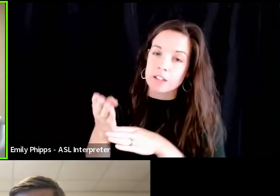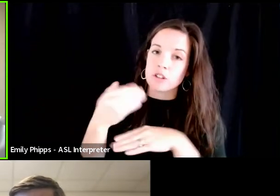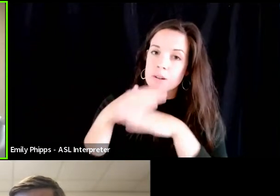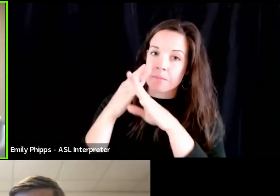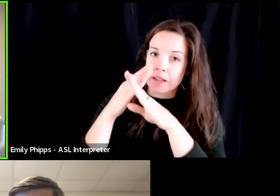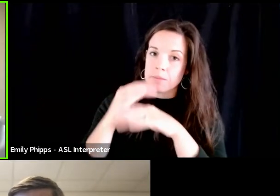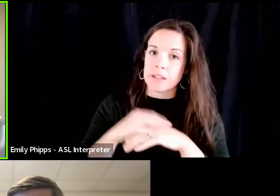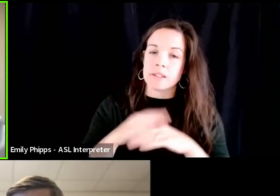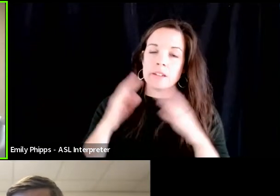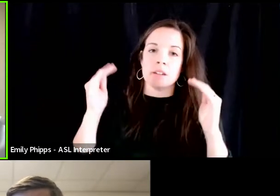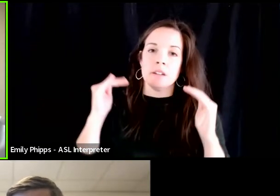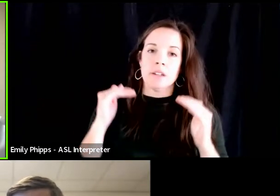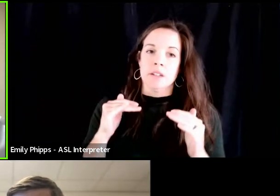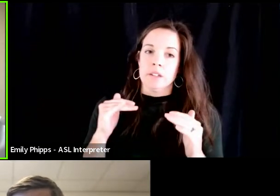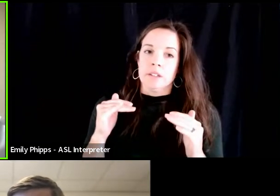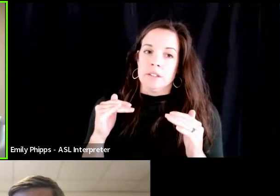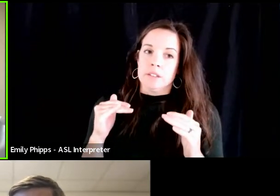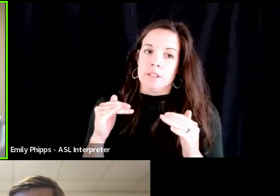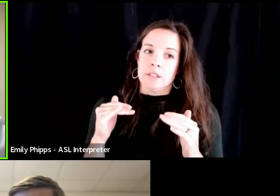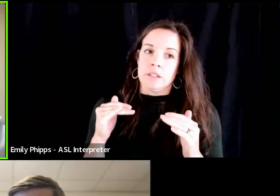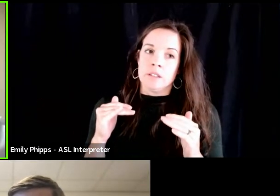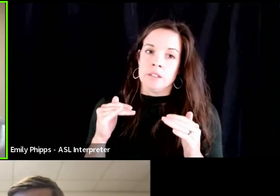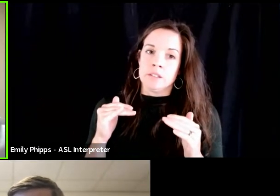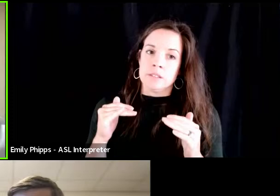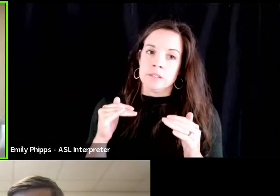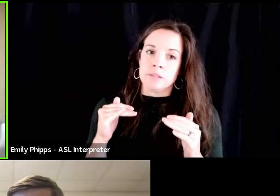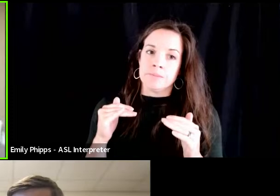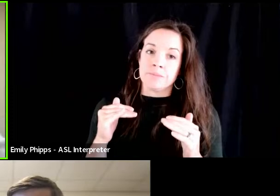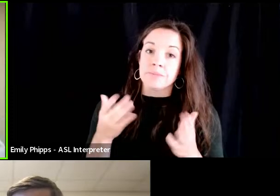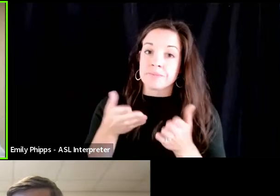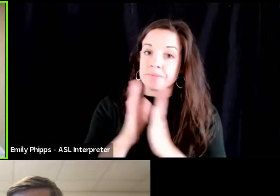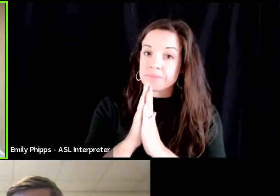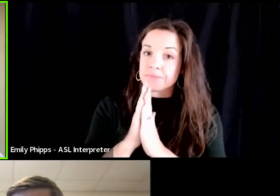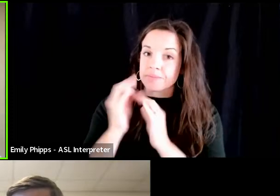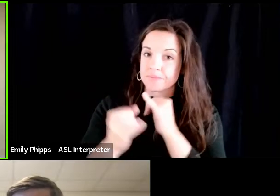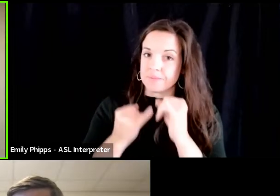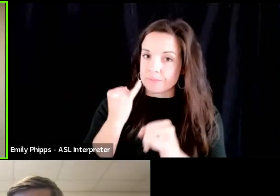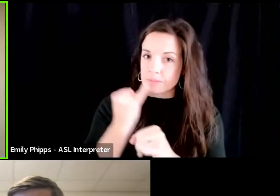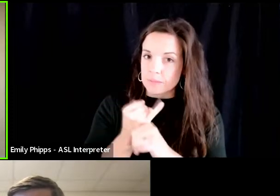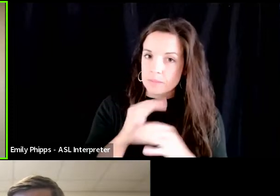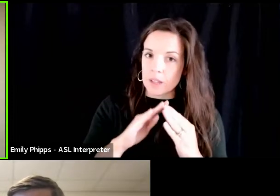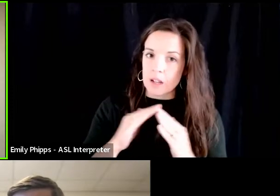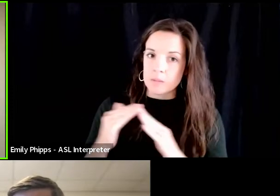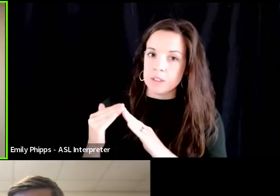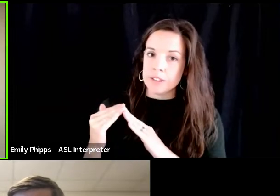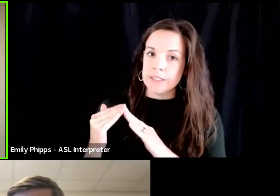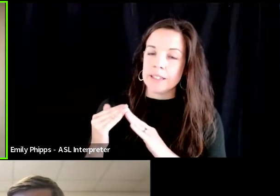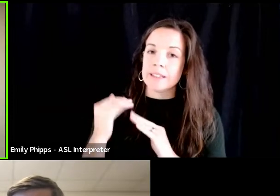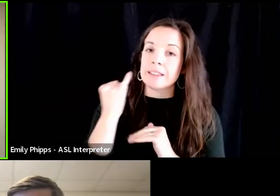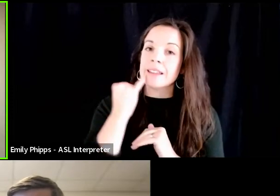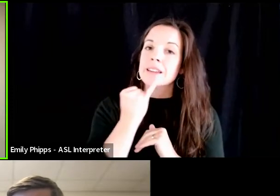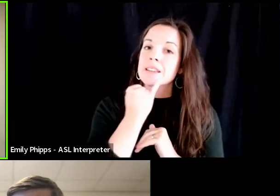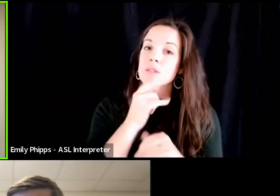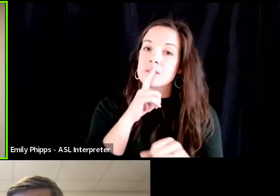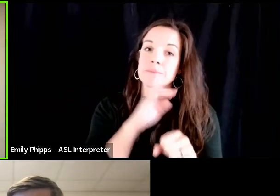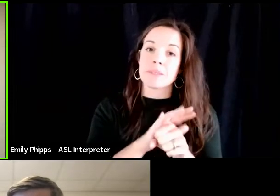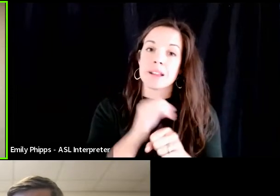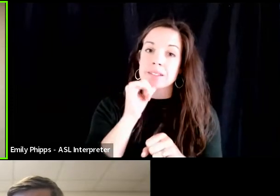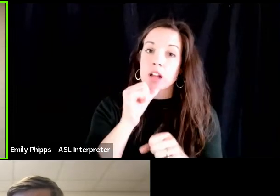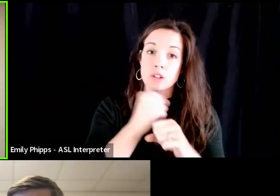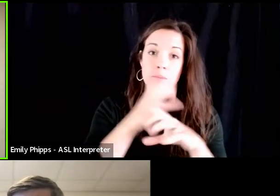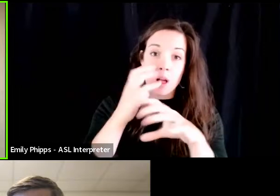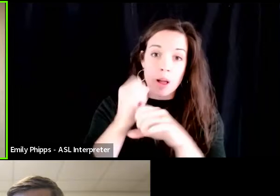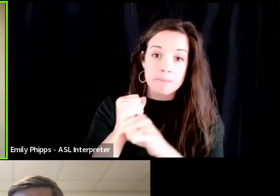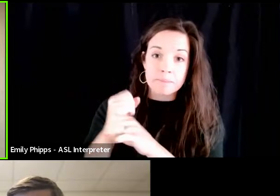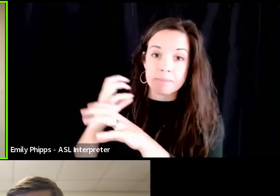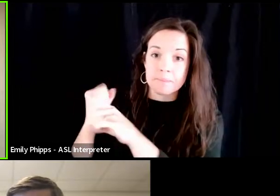then there is a request by the international community that Israel would guarantee not to bomb